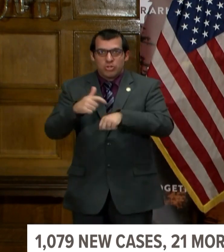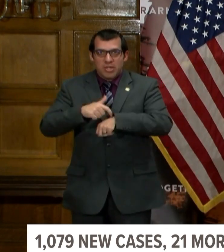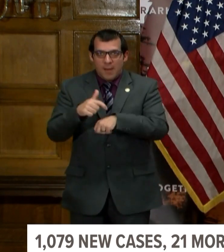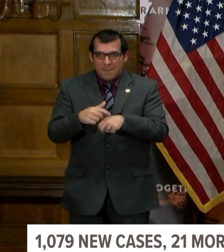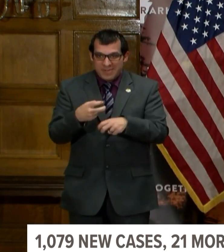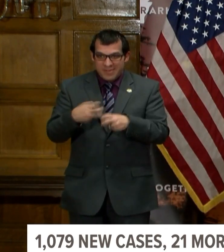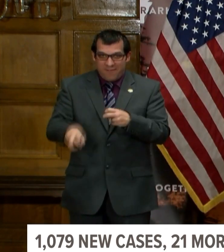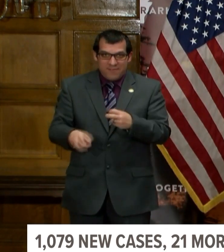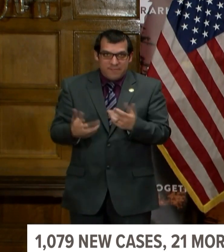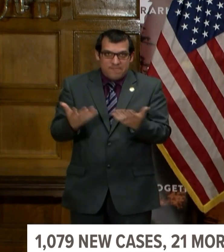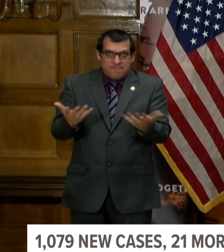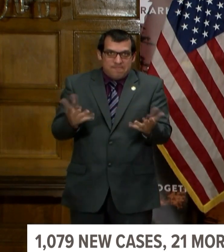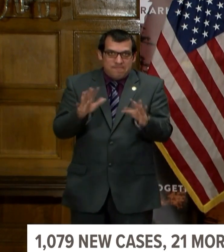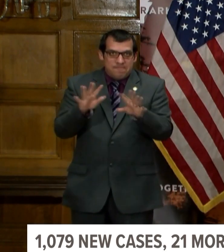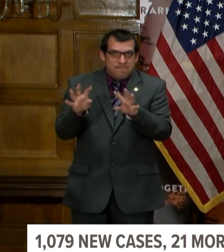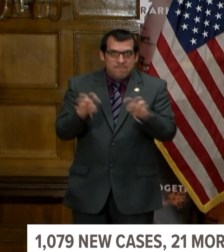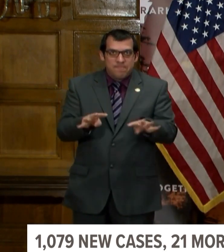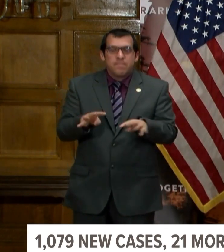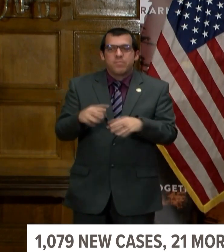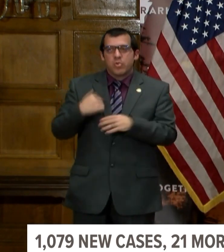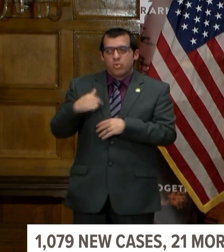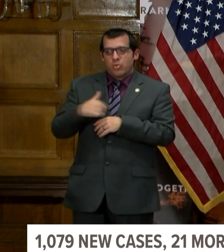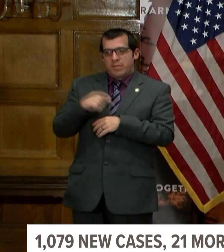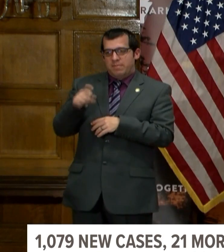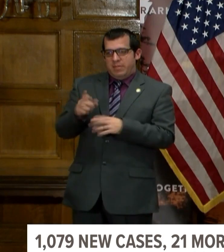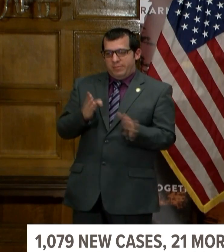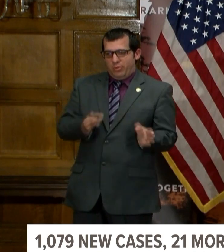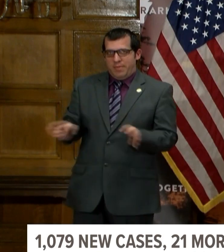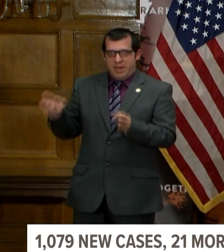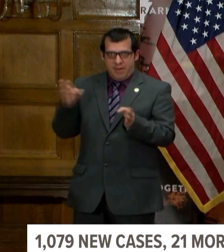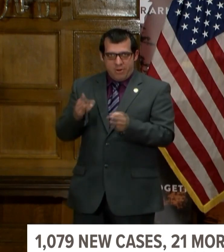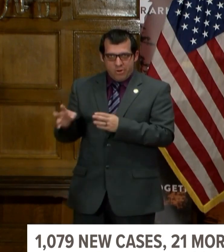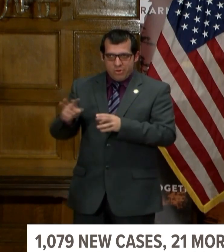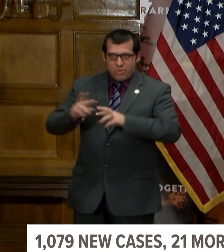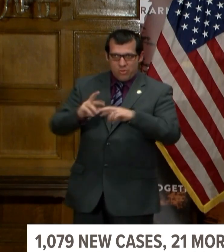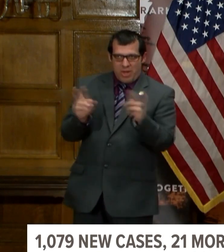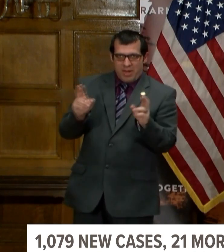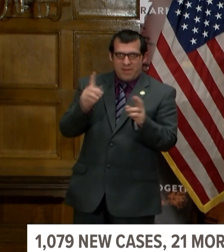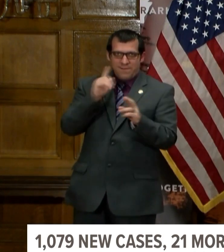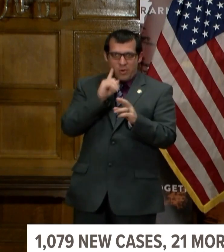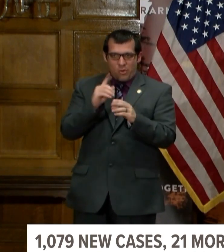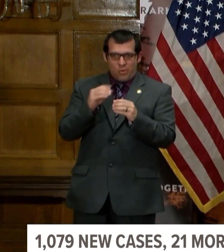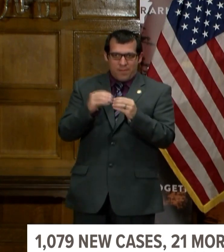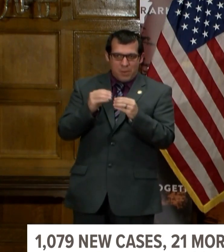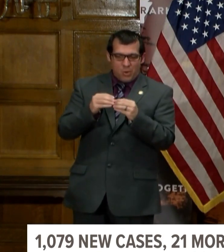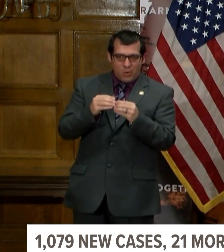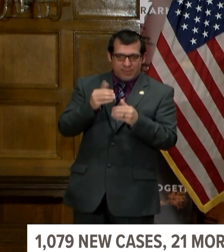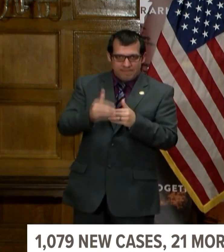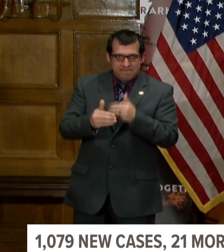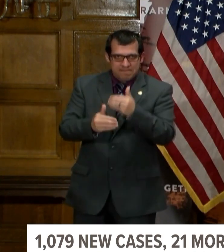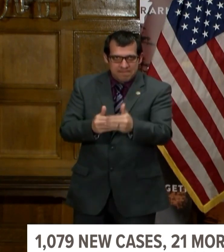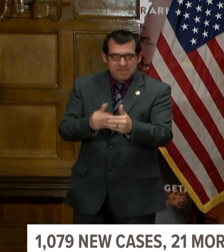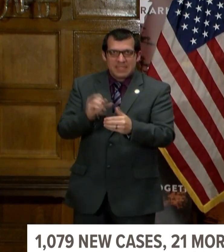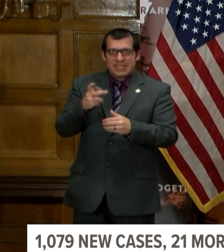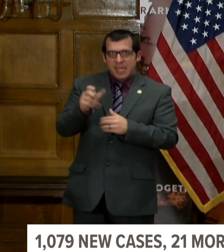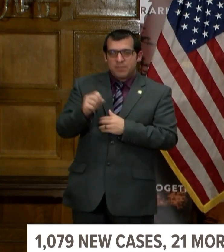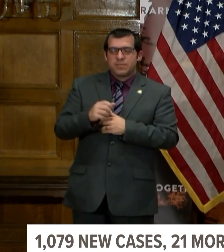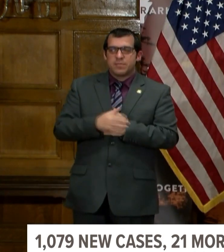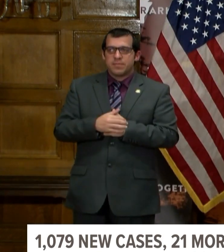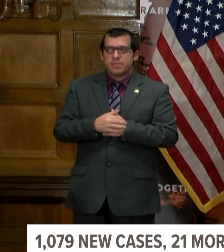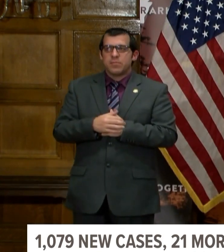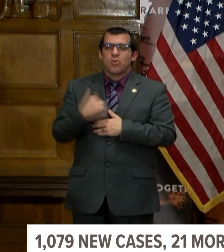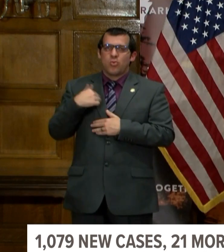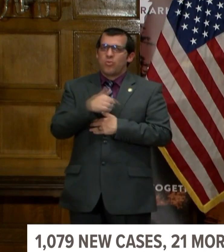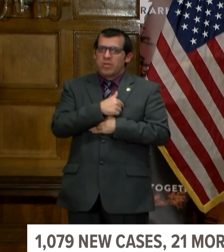be, and we have to be prepared to take additional steps if need be, but we're working